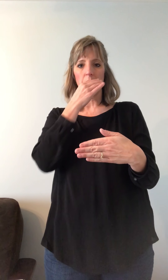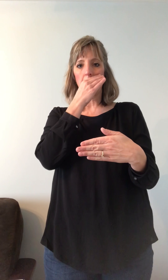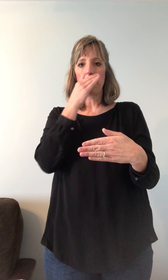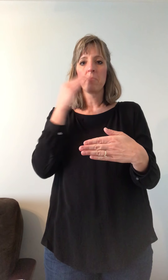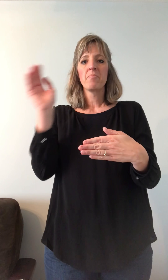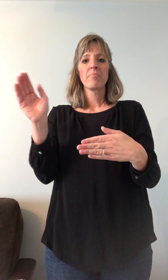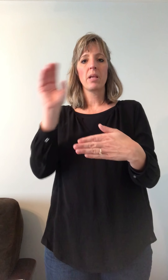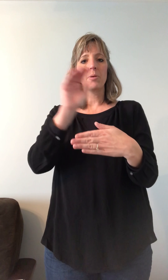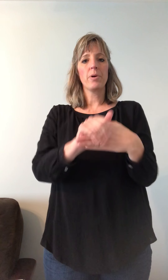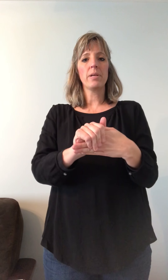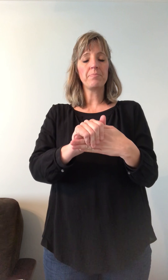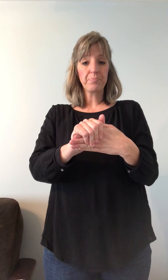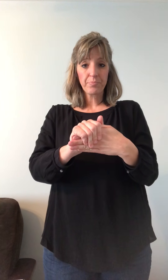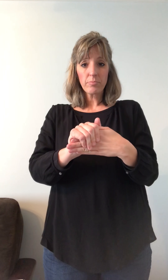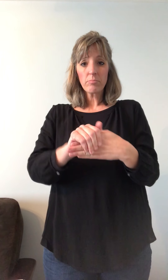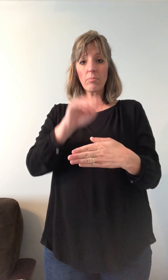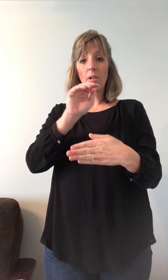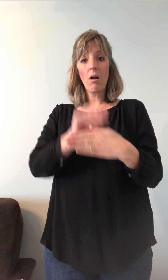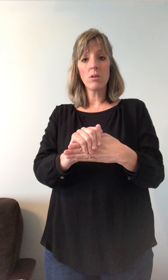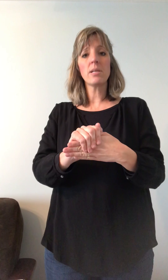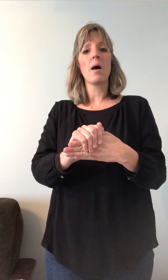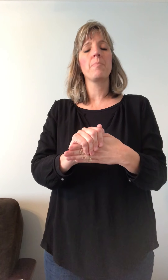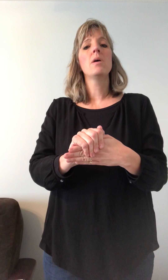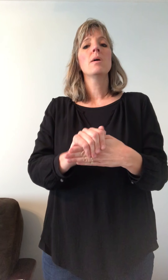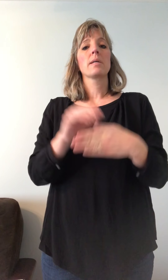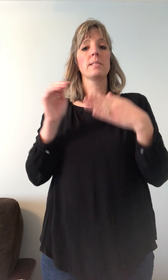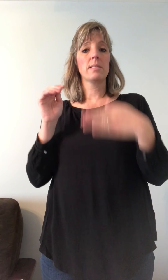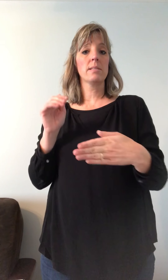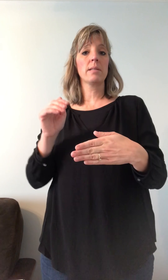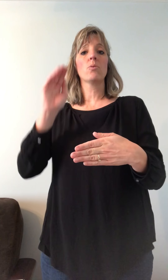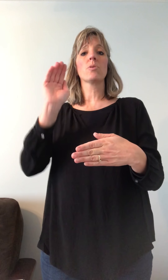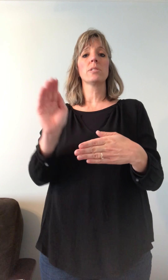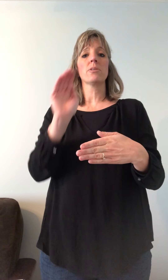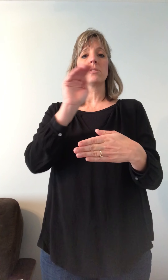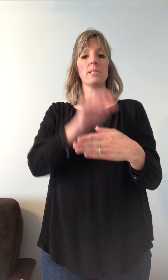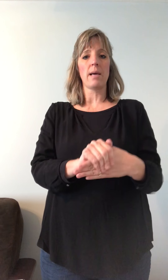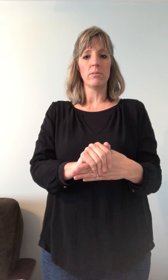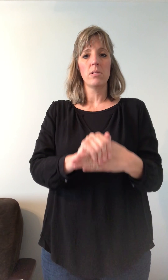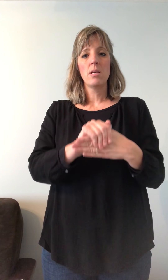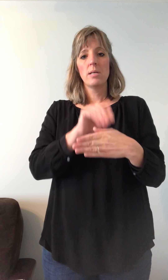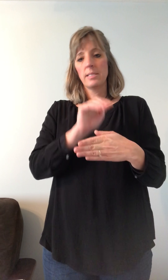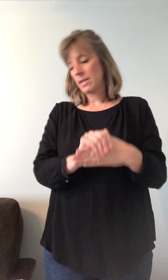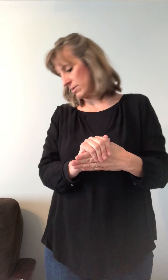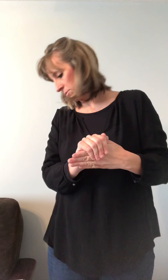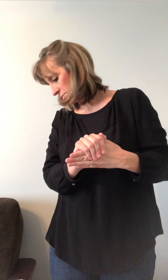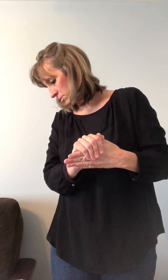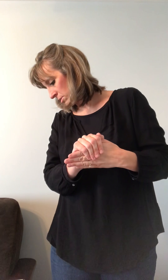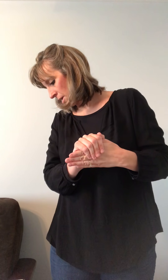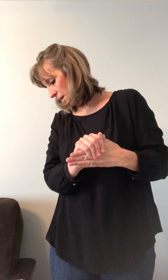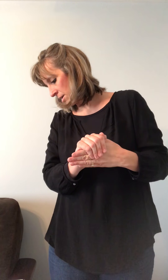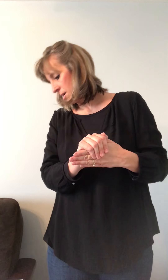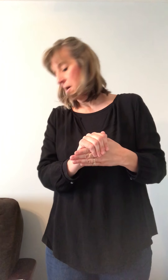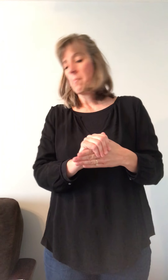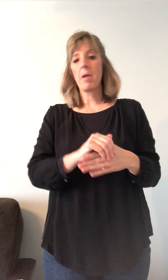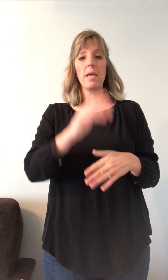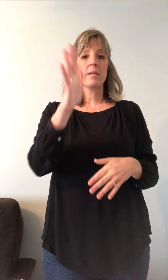really, and you put it on top, because this is like the horse, here's the saddle. Saddle, okay? Mane is